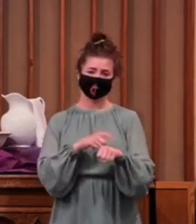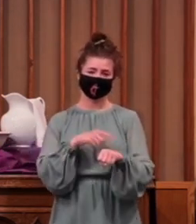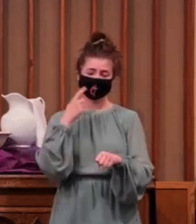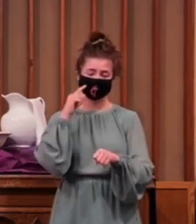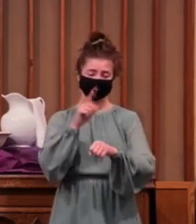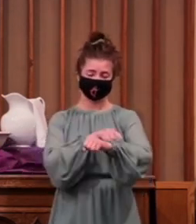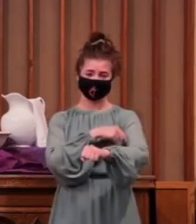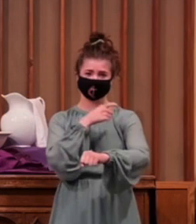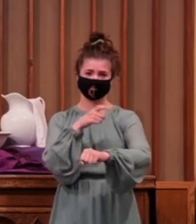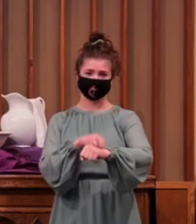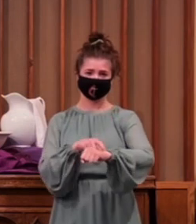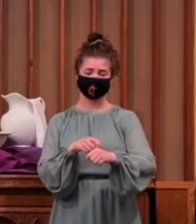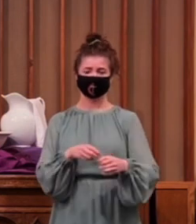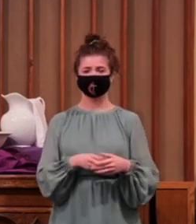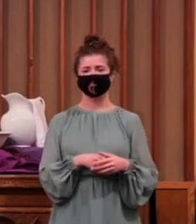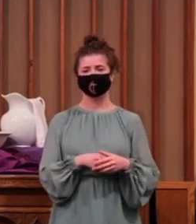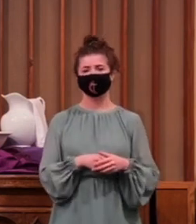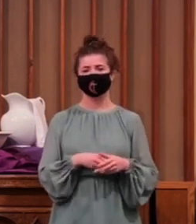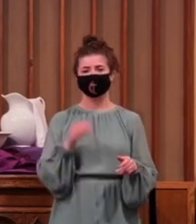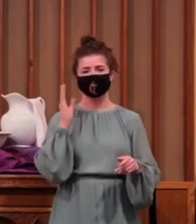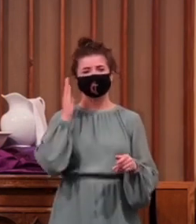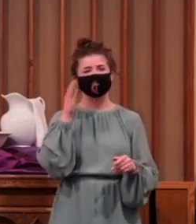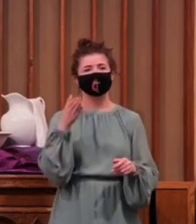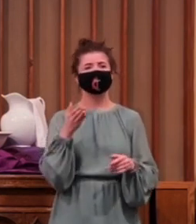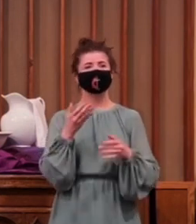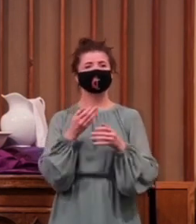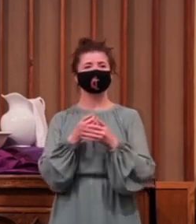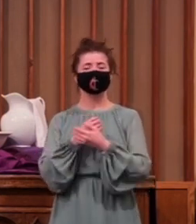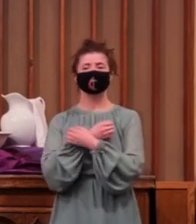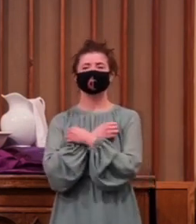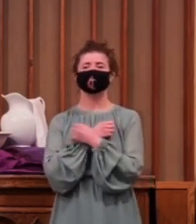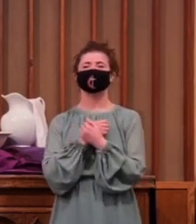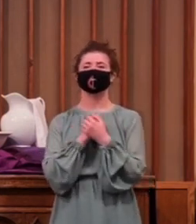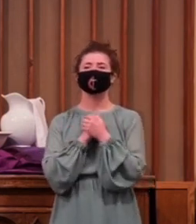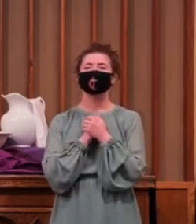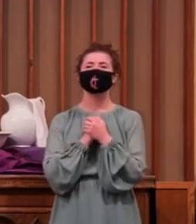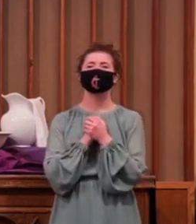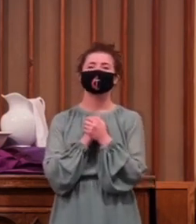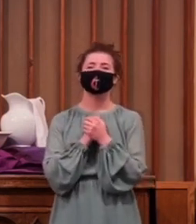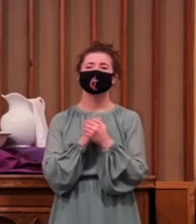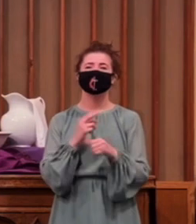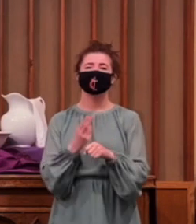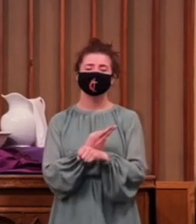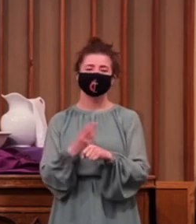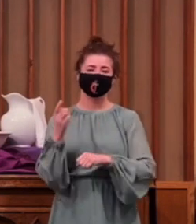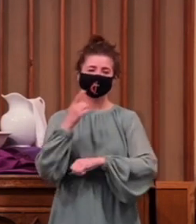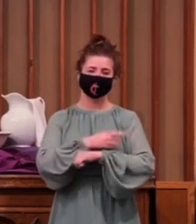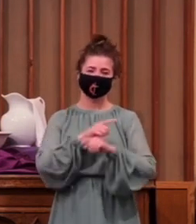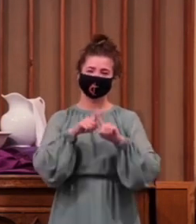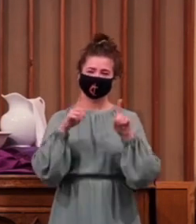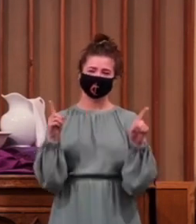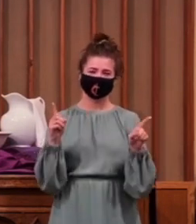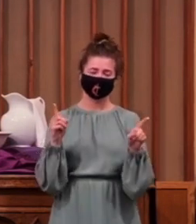time. We would have savored the day differently, wouldn't have we? If